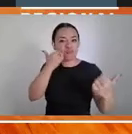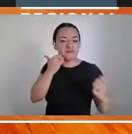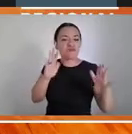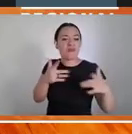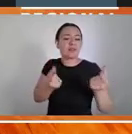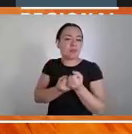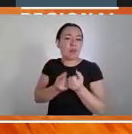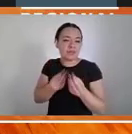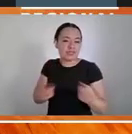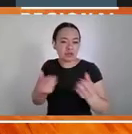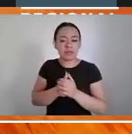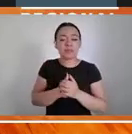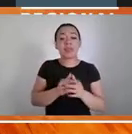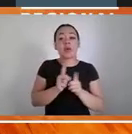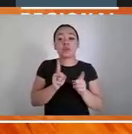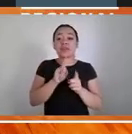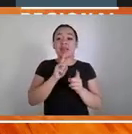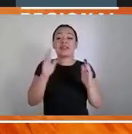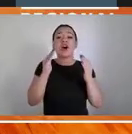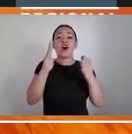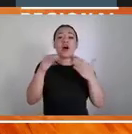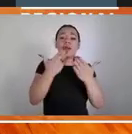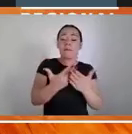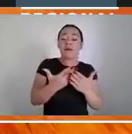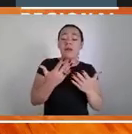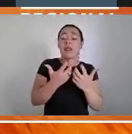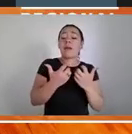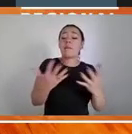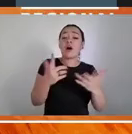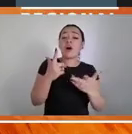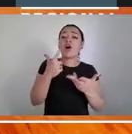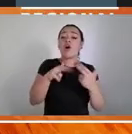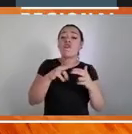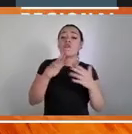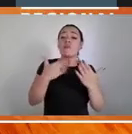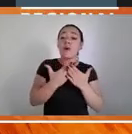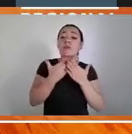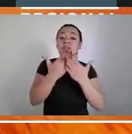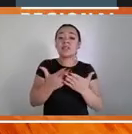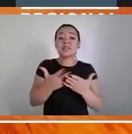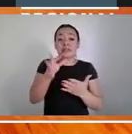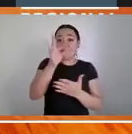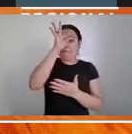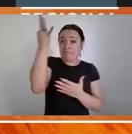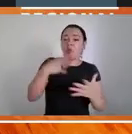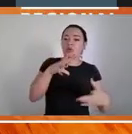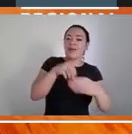Assessors noted the high number of proposals that intended to engage with First Nations cultural content in the last round.